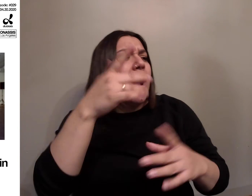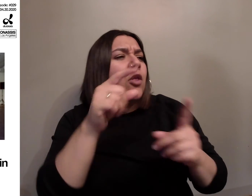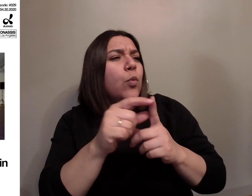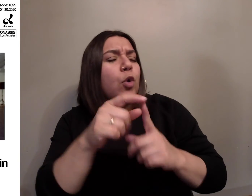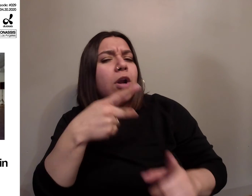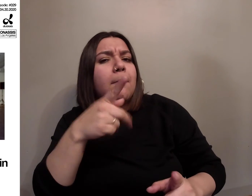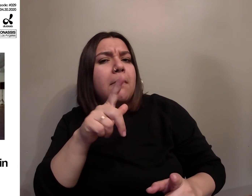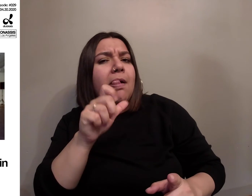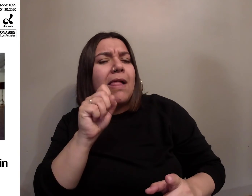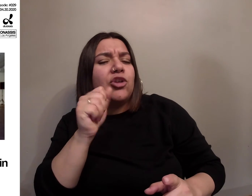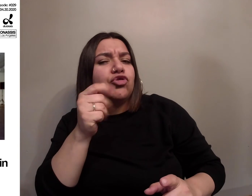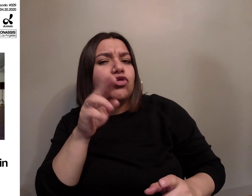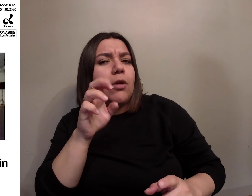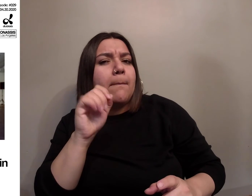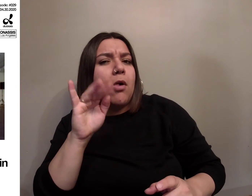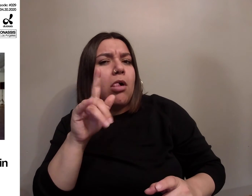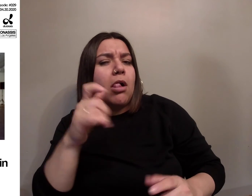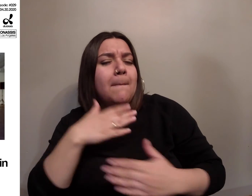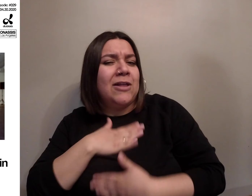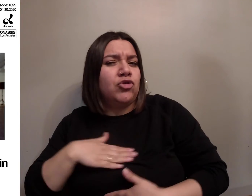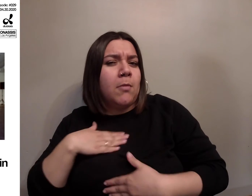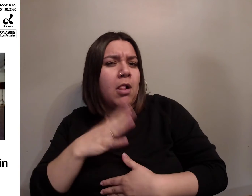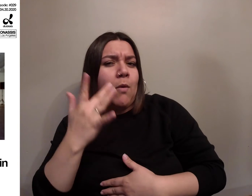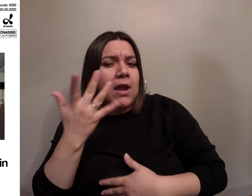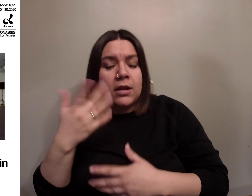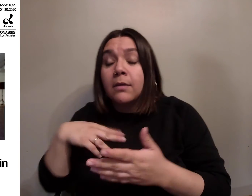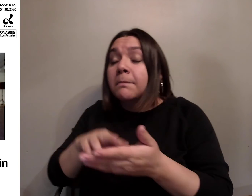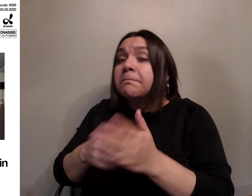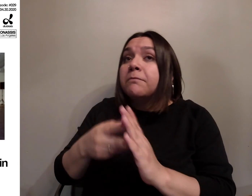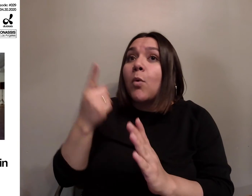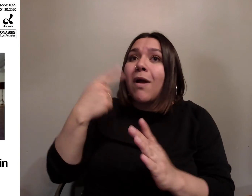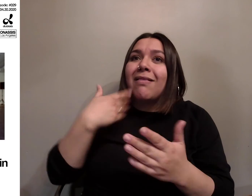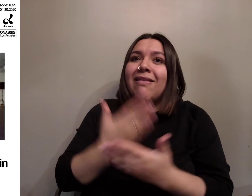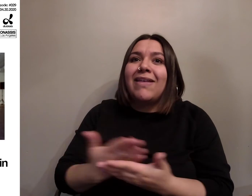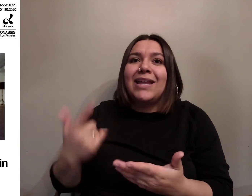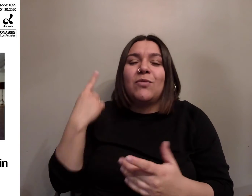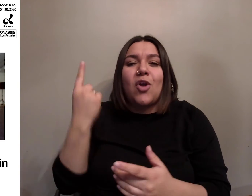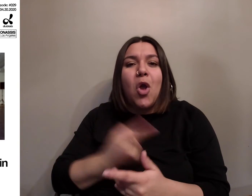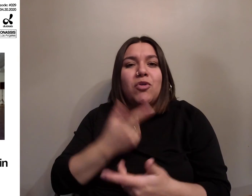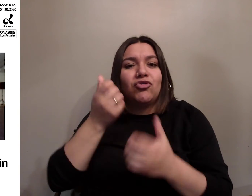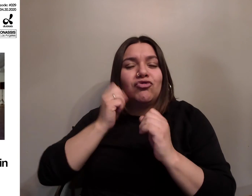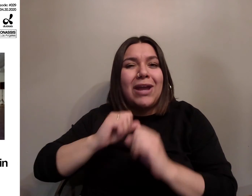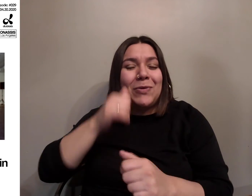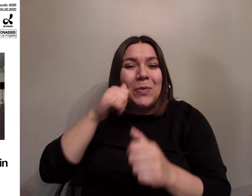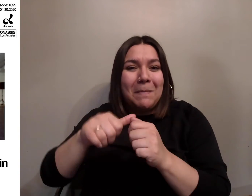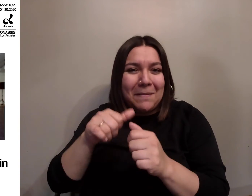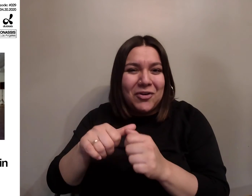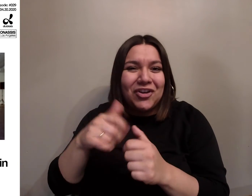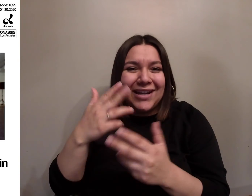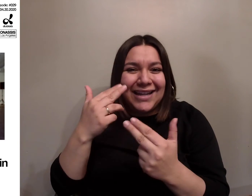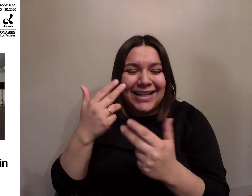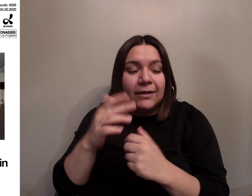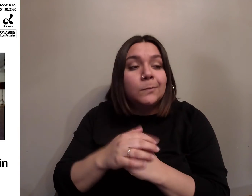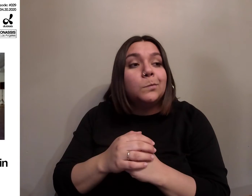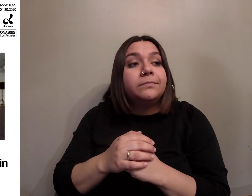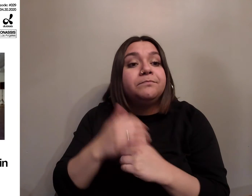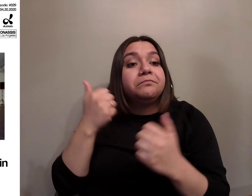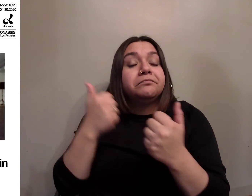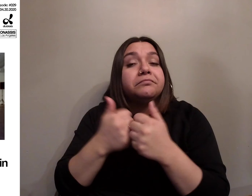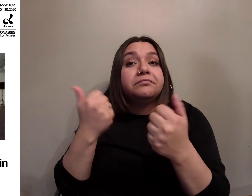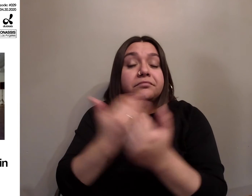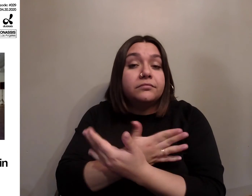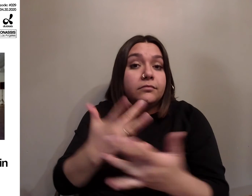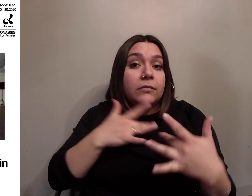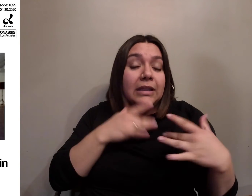centering pleasure? And obviously I don't mean pleasure in a hedonistic sense, but how do we make sure that